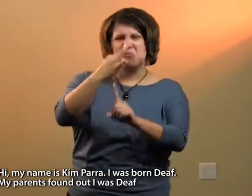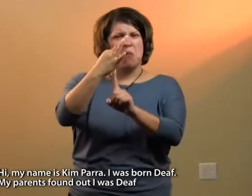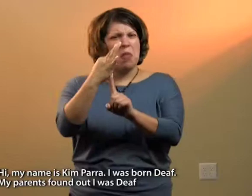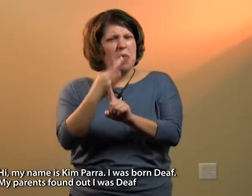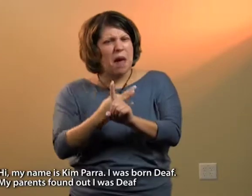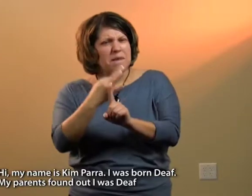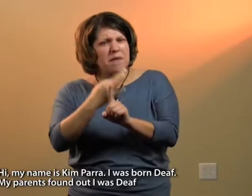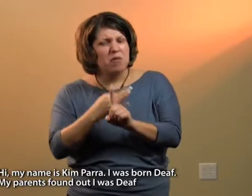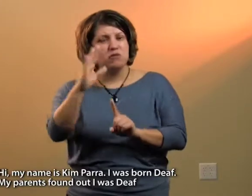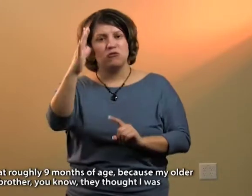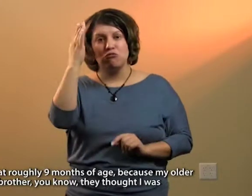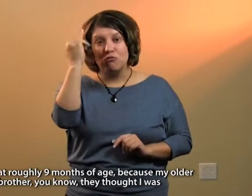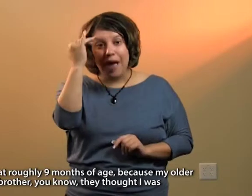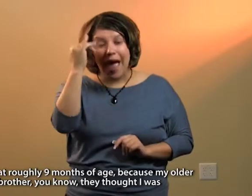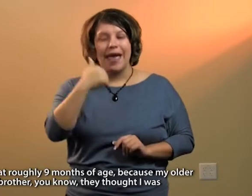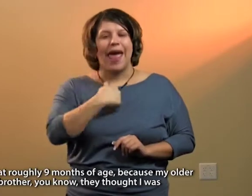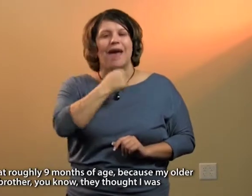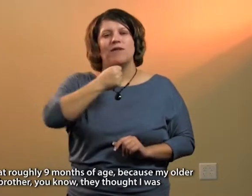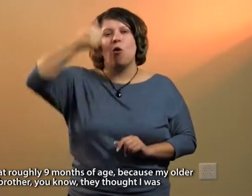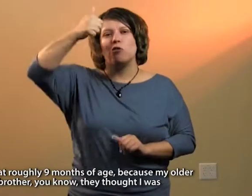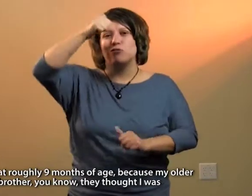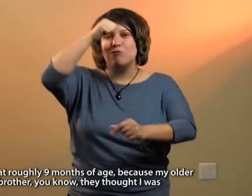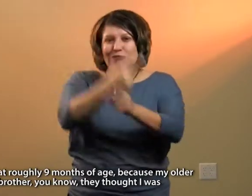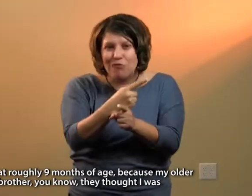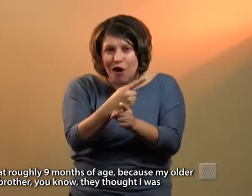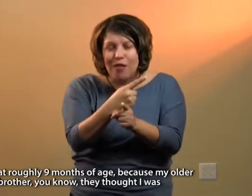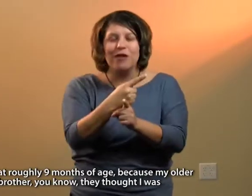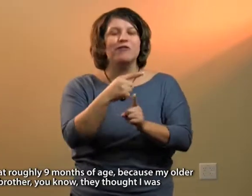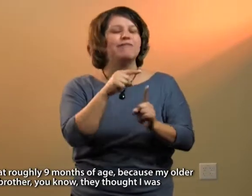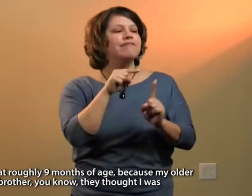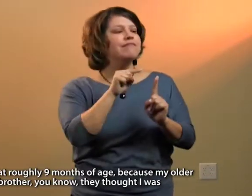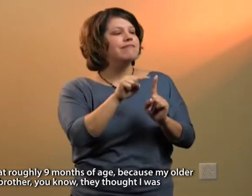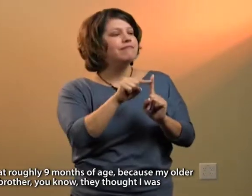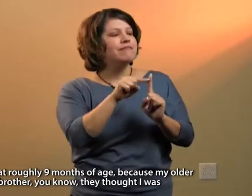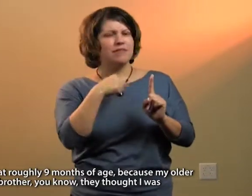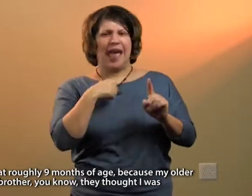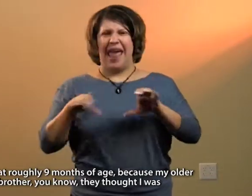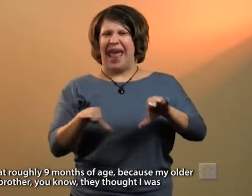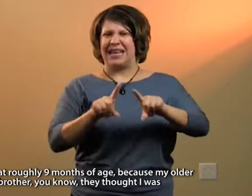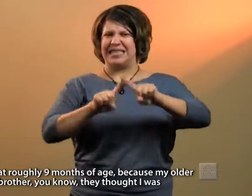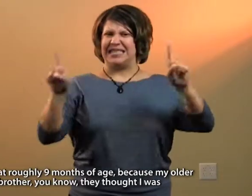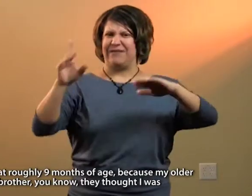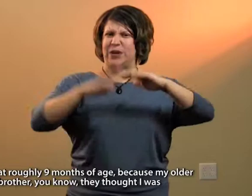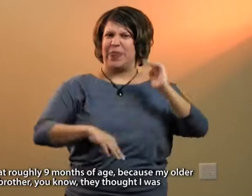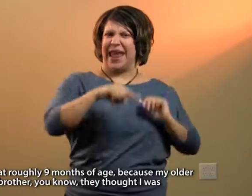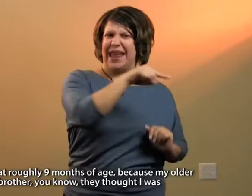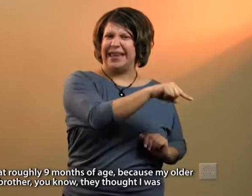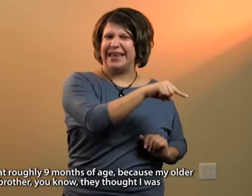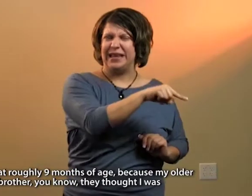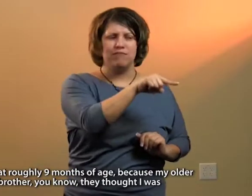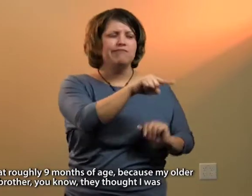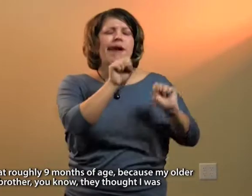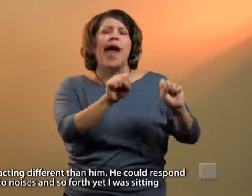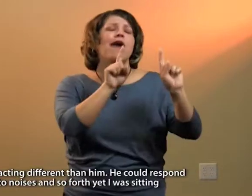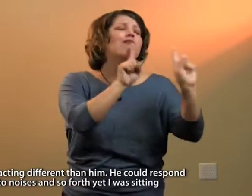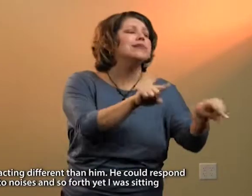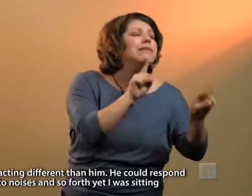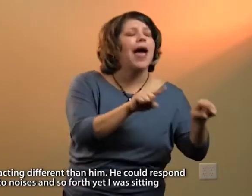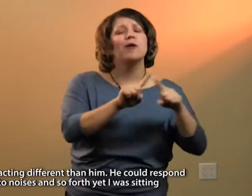My parents found out I was deaf at roughly 9 months of age Because my older brother, you know, they thought I was acting different than